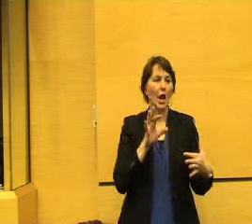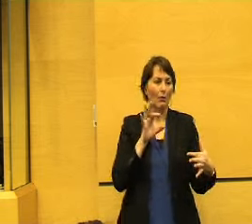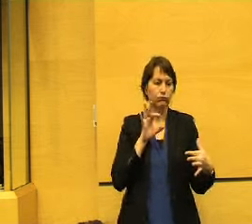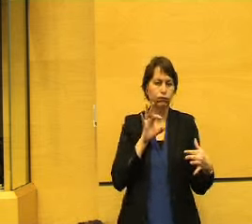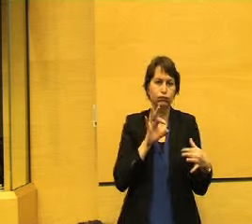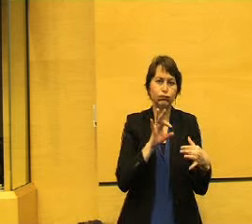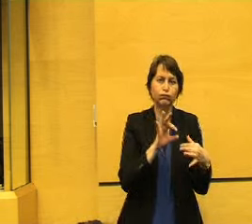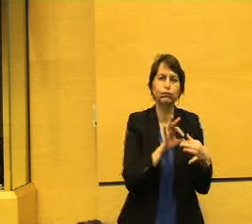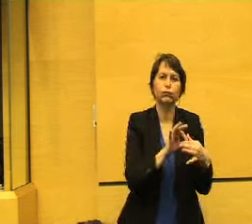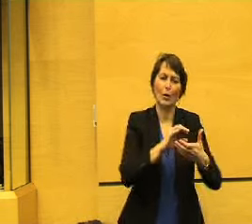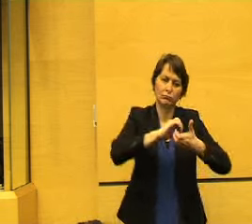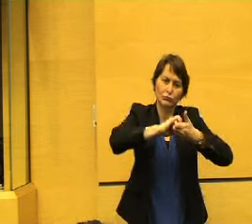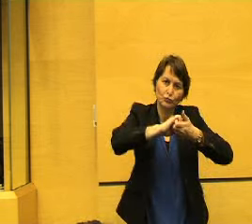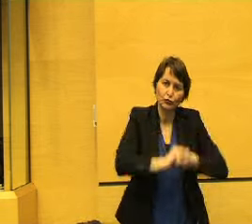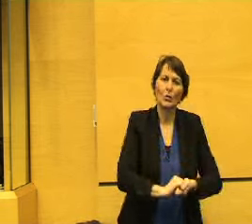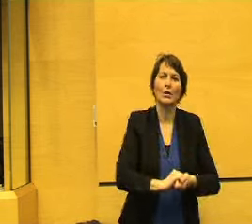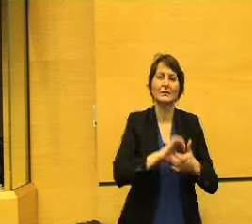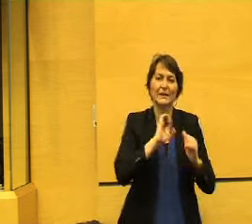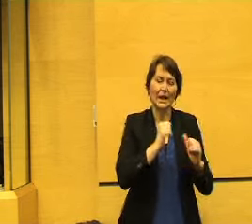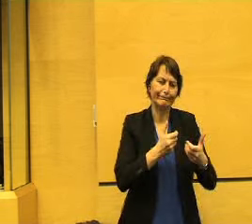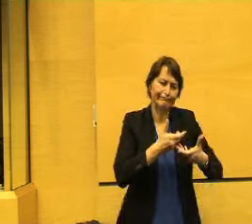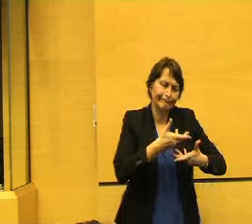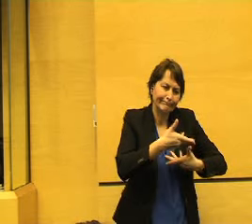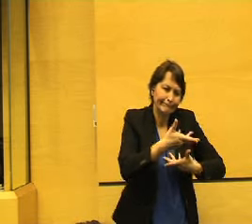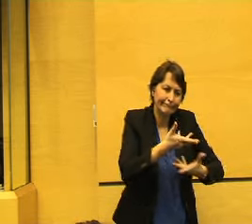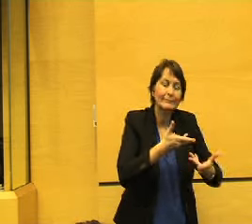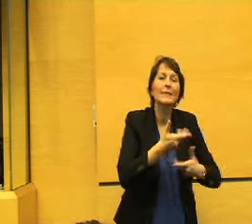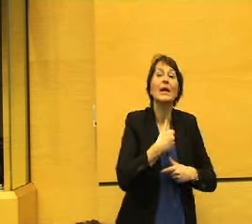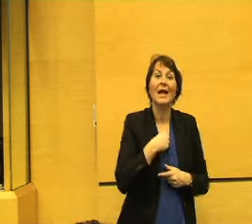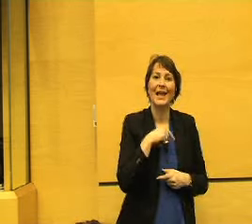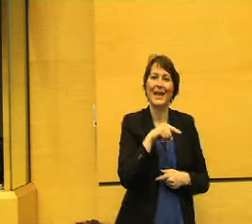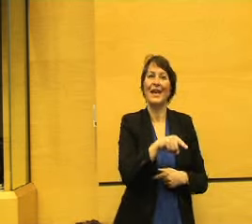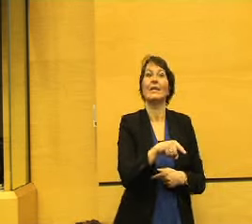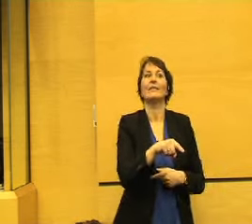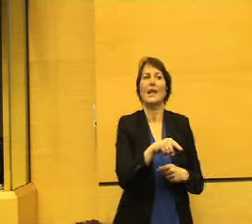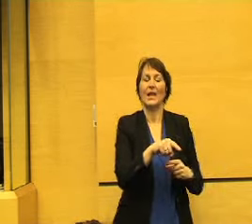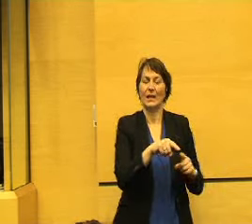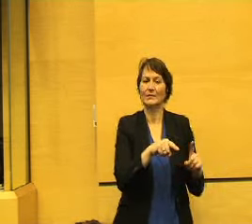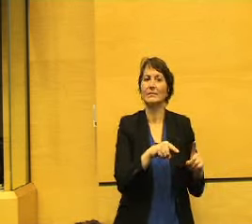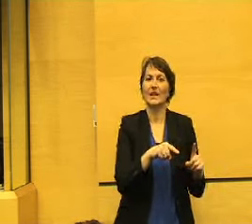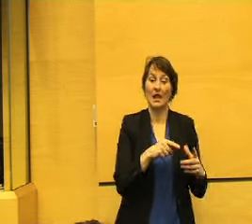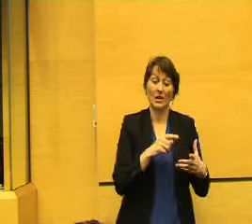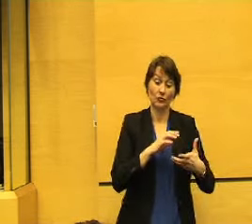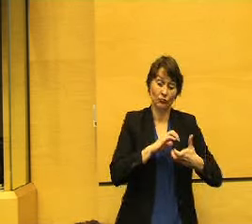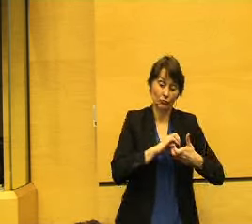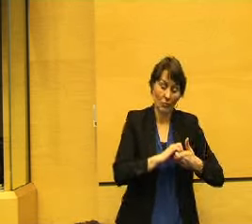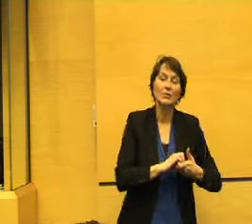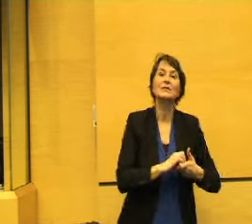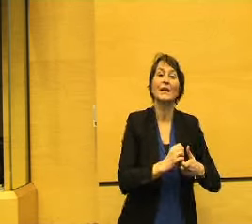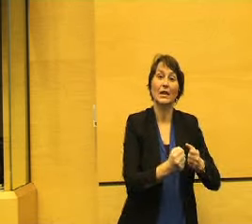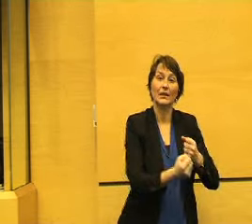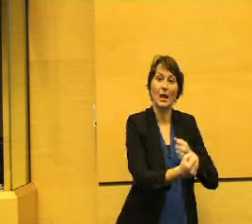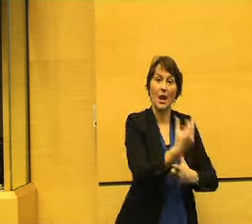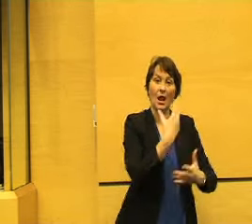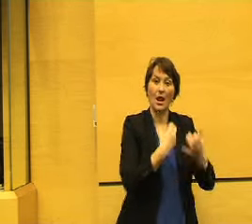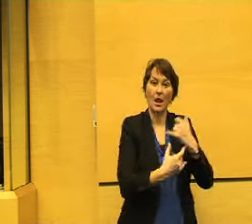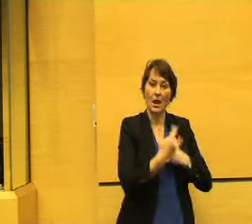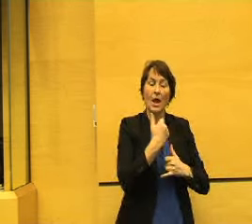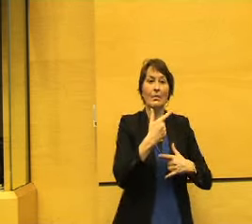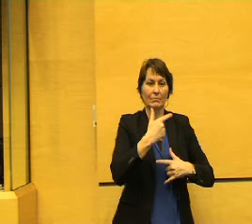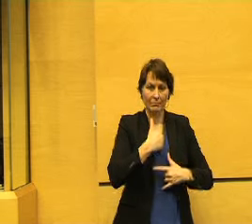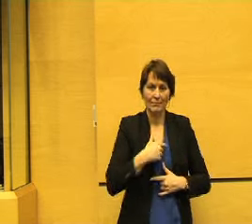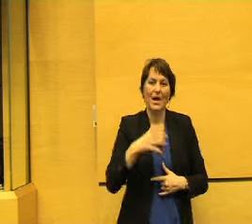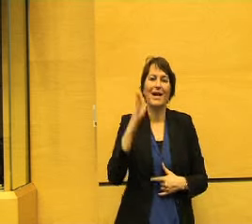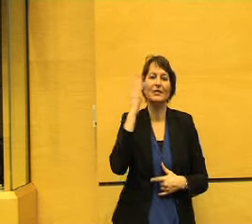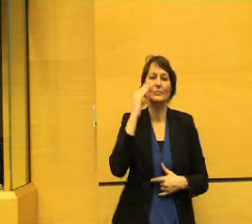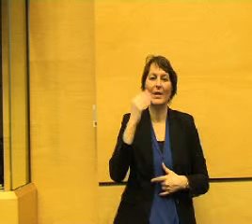and sometimes they share the experiences of domestic violence that they have. And because most of